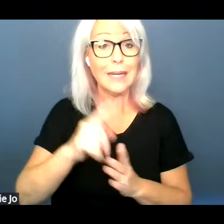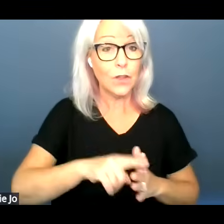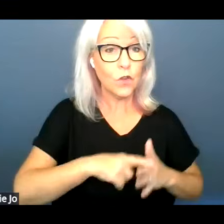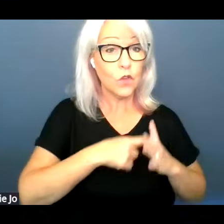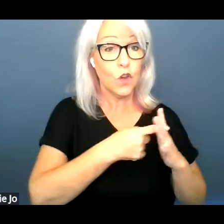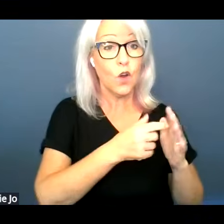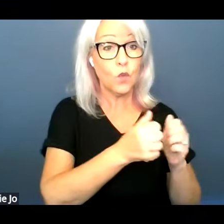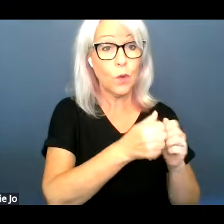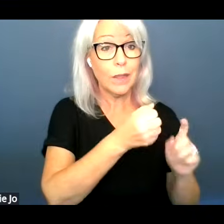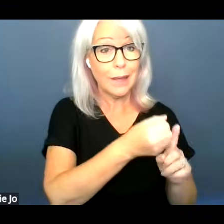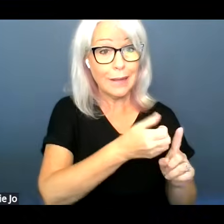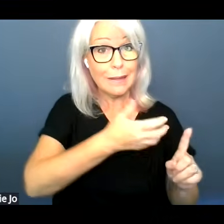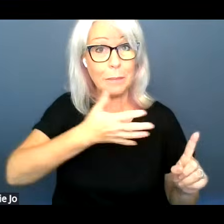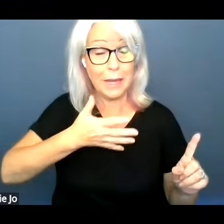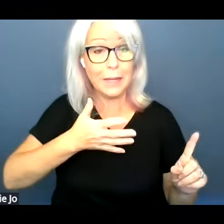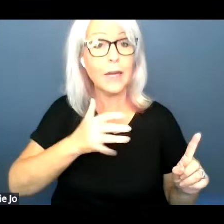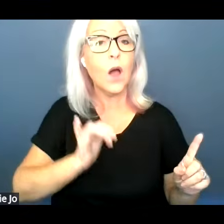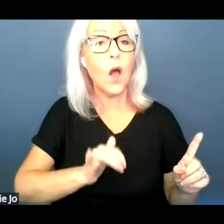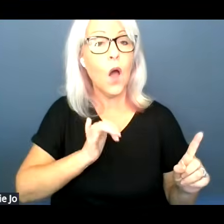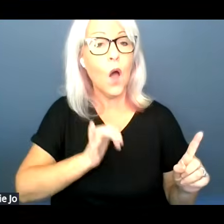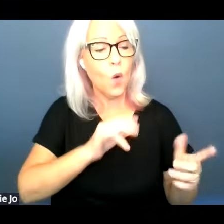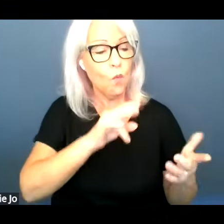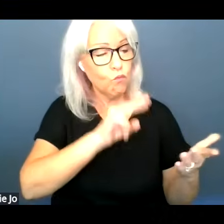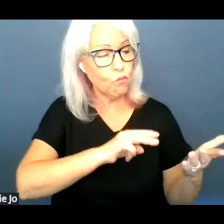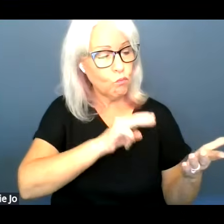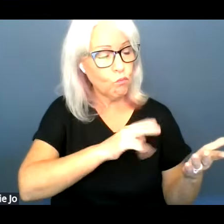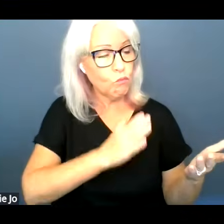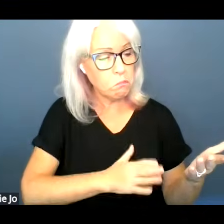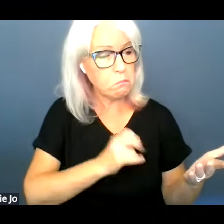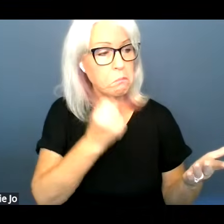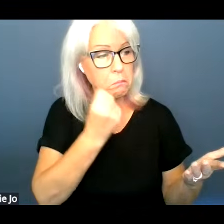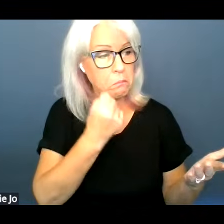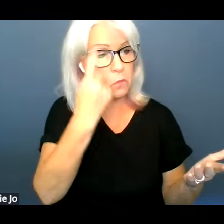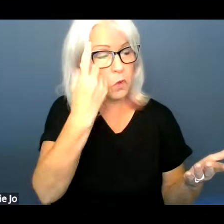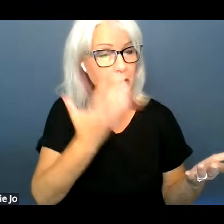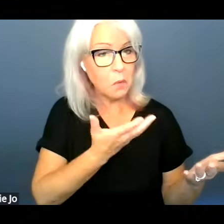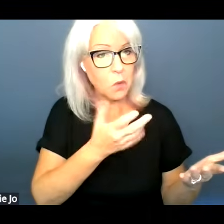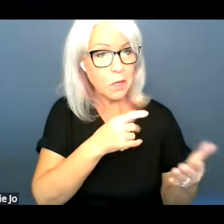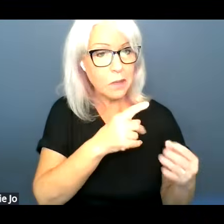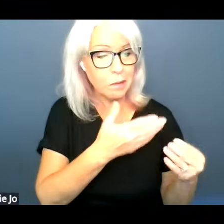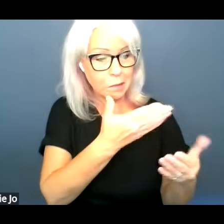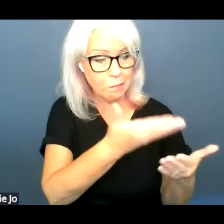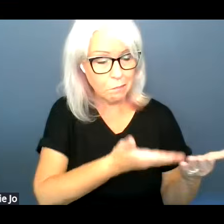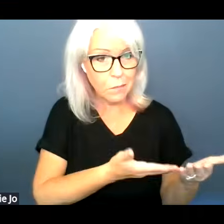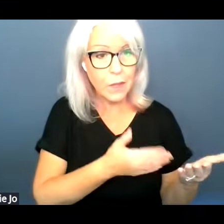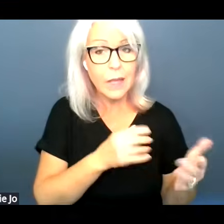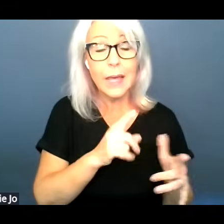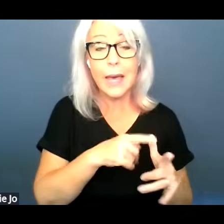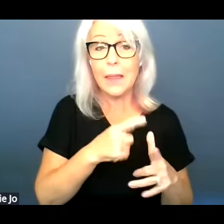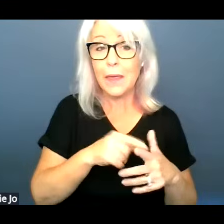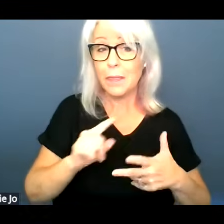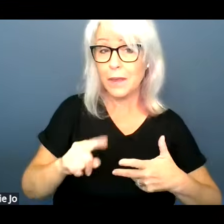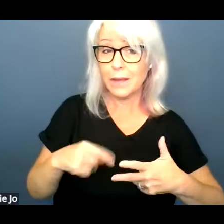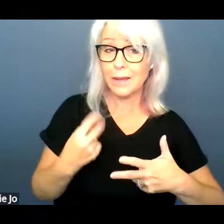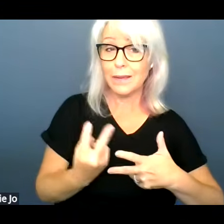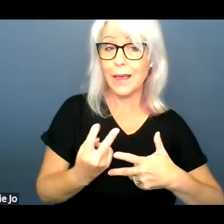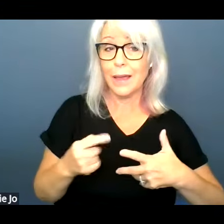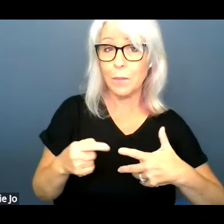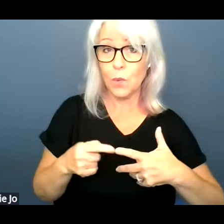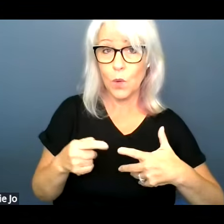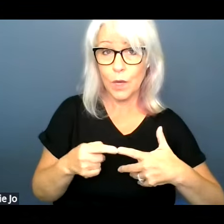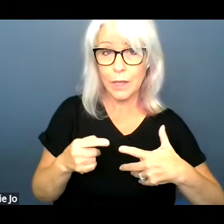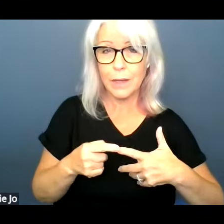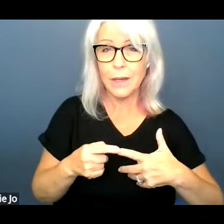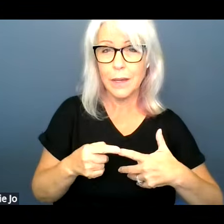crystal clear idea of exactly what this is all about. And then goes into the second point of prohibiting regulated electric and